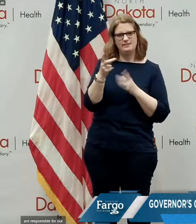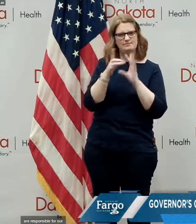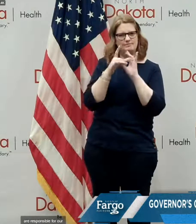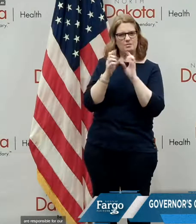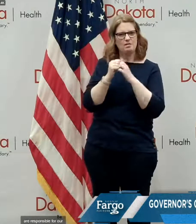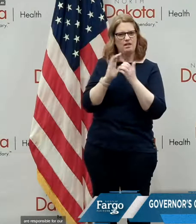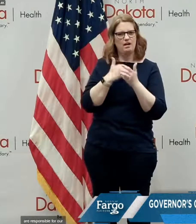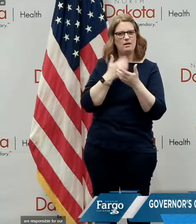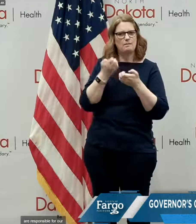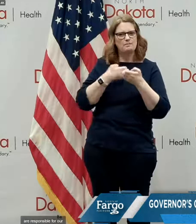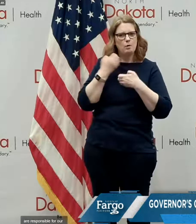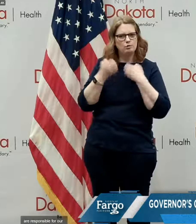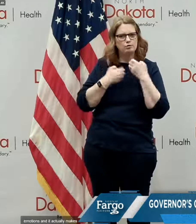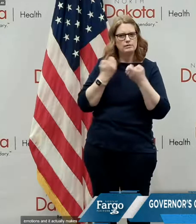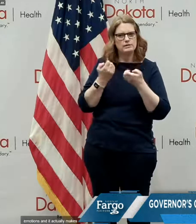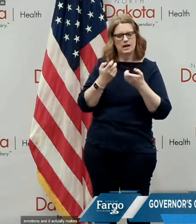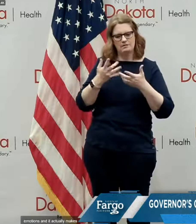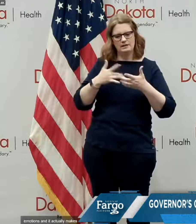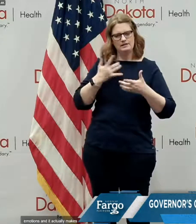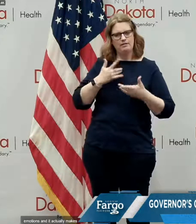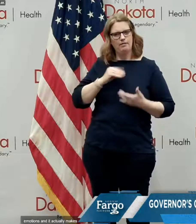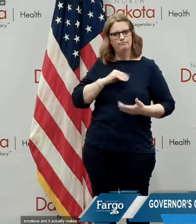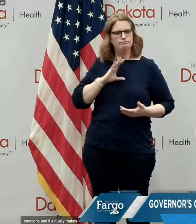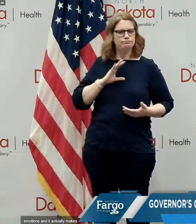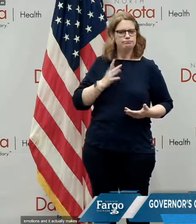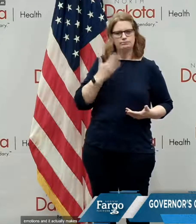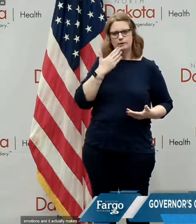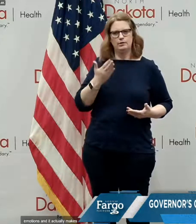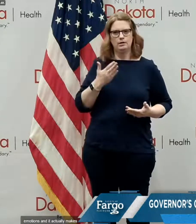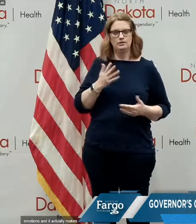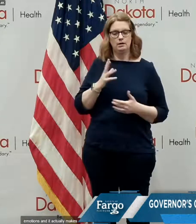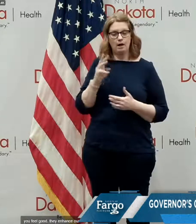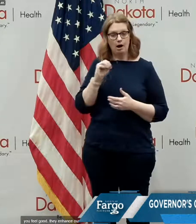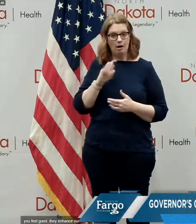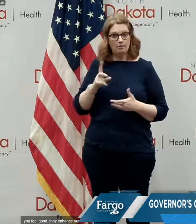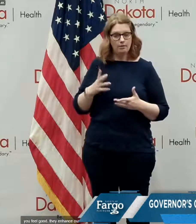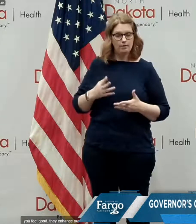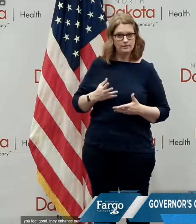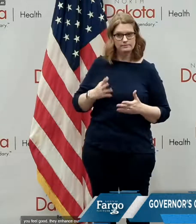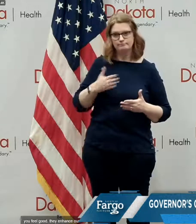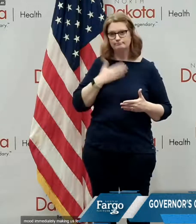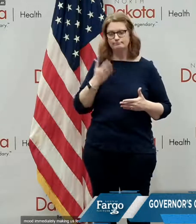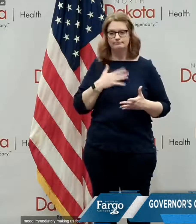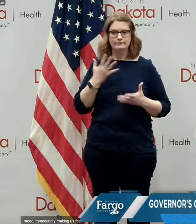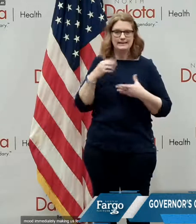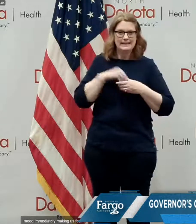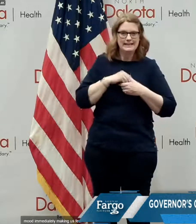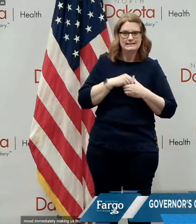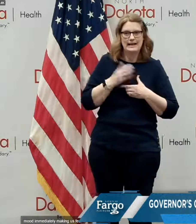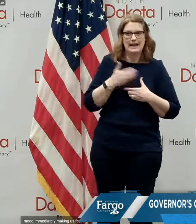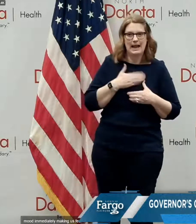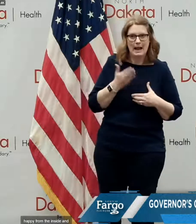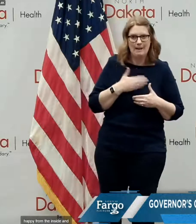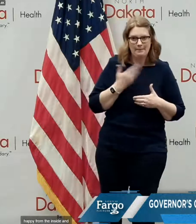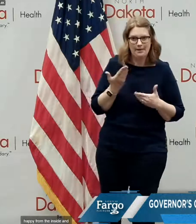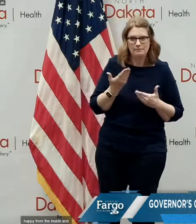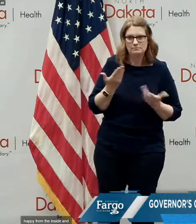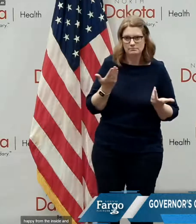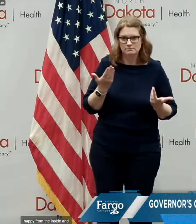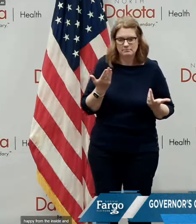actually makes you feel good. They enhance our mood immediately, making us feel happy from the inside, and that's why they say